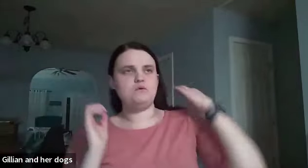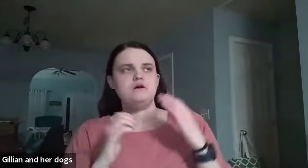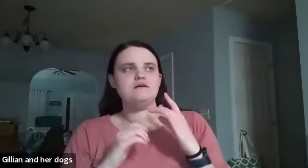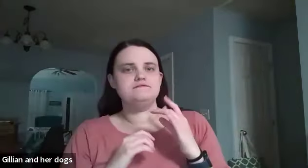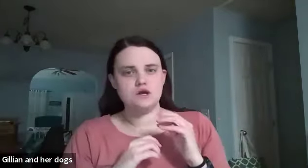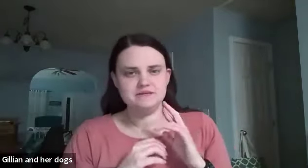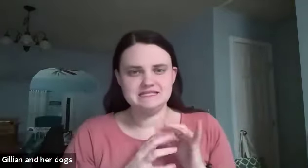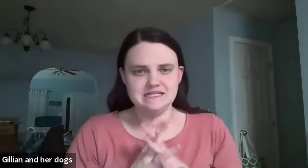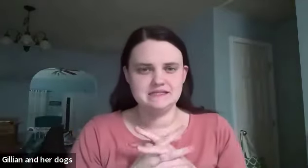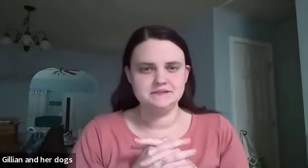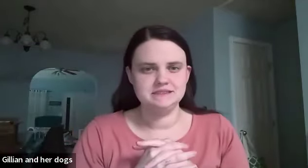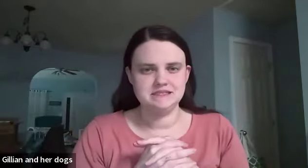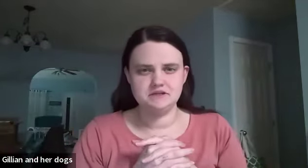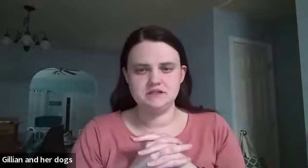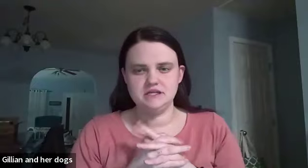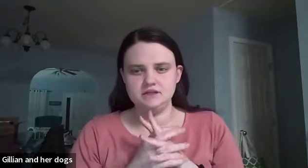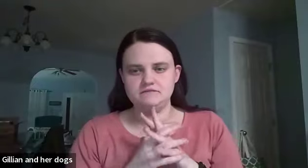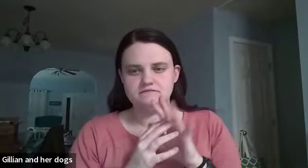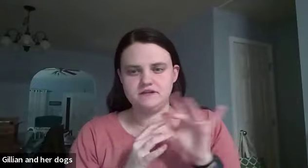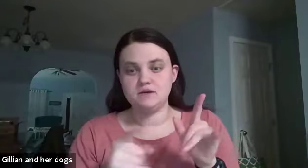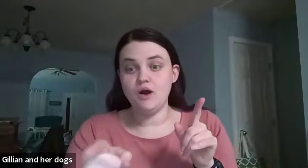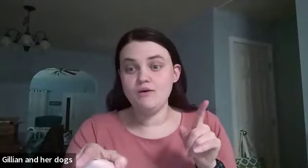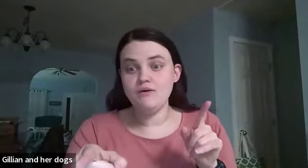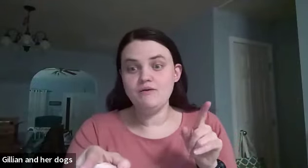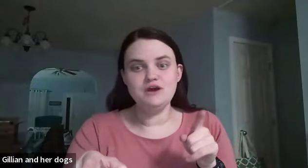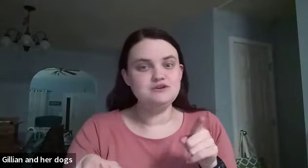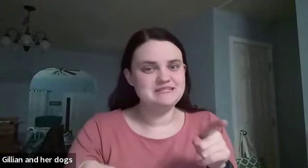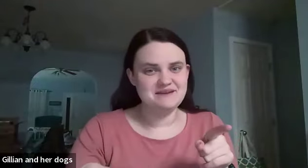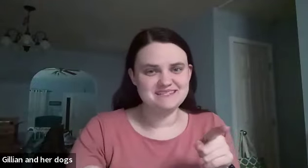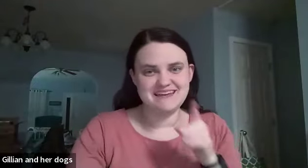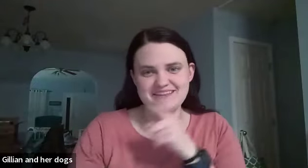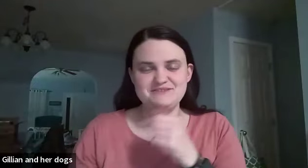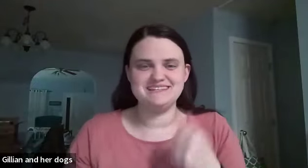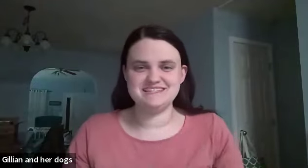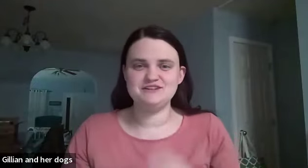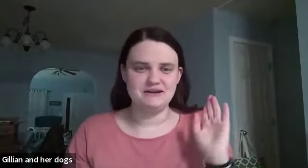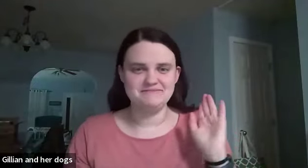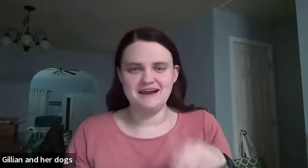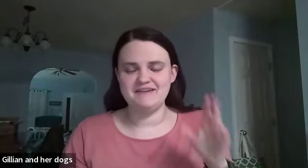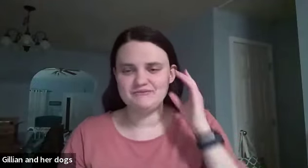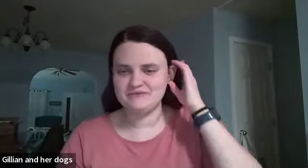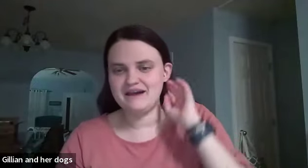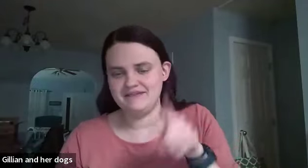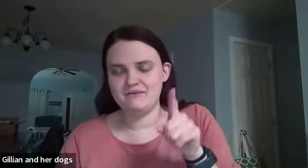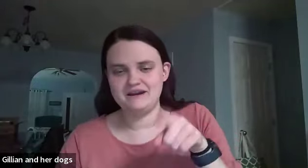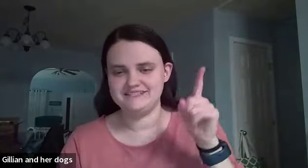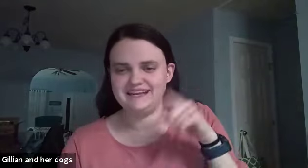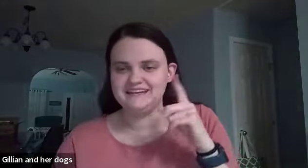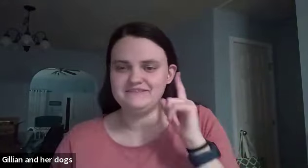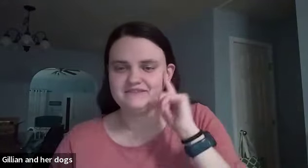For a pharmacy, typically fingers. Oh, no, you did not miss that. Thank you, dentist. Sorry. That one I was like,